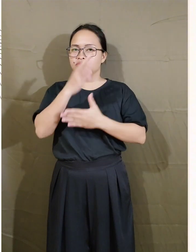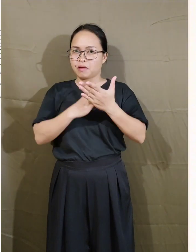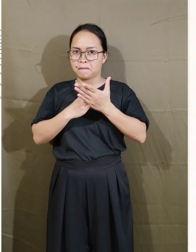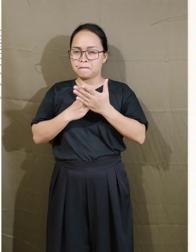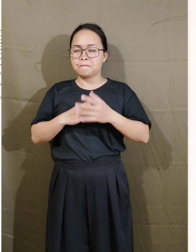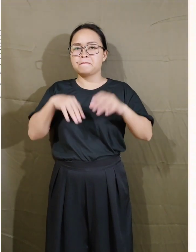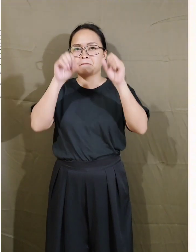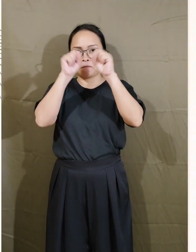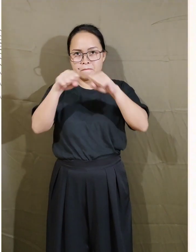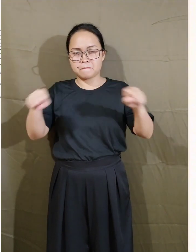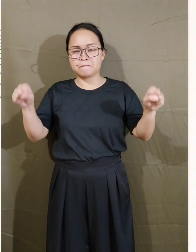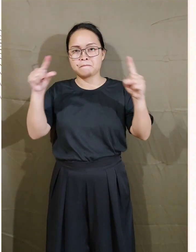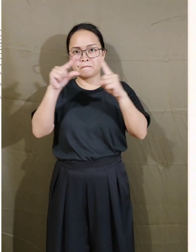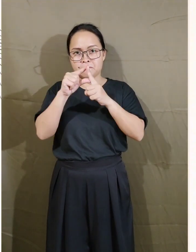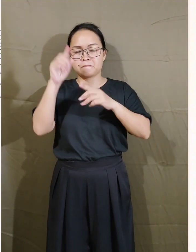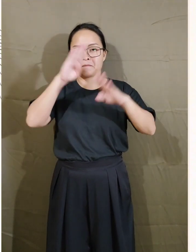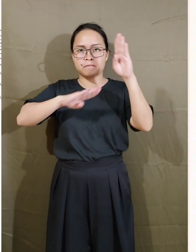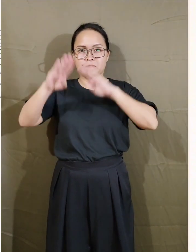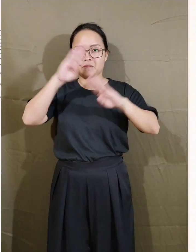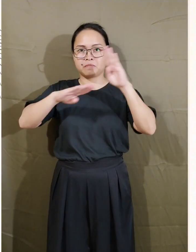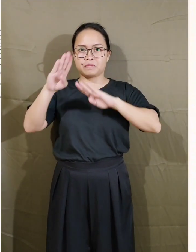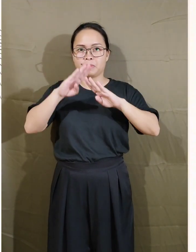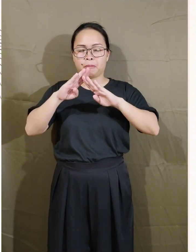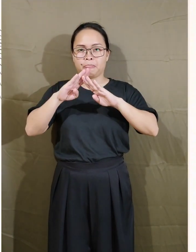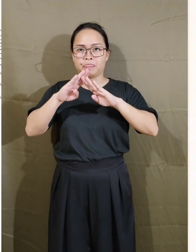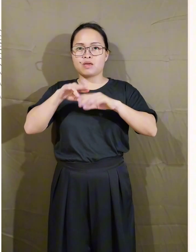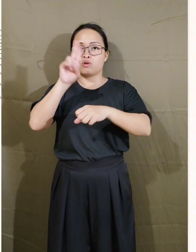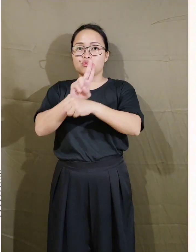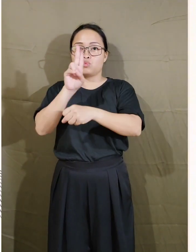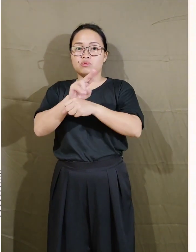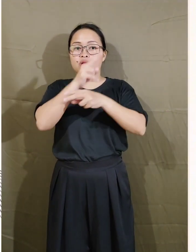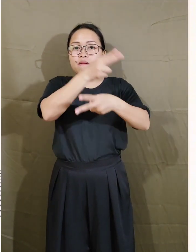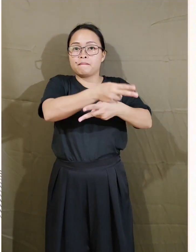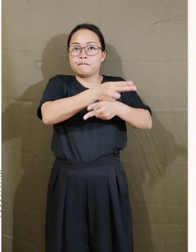problems that involve subtracting with borrowing.